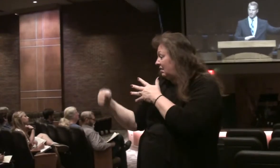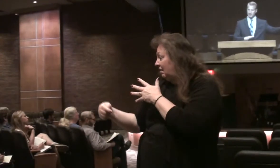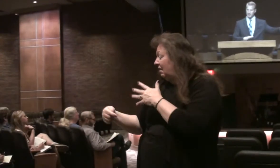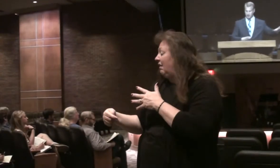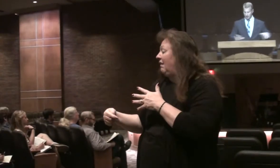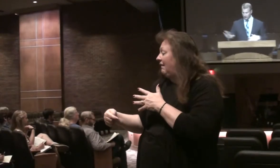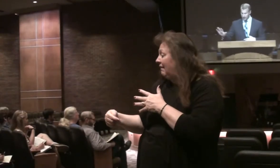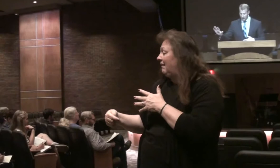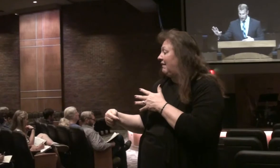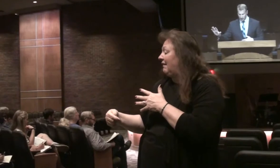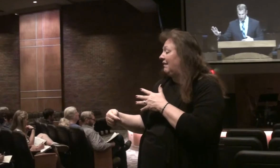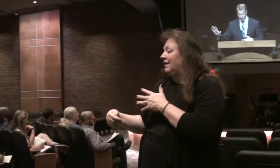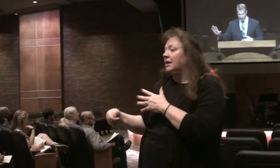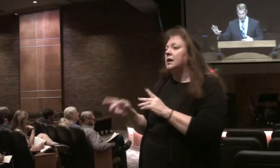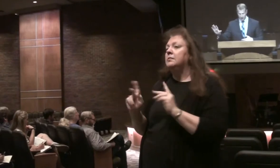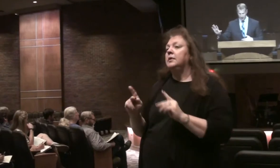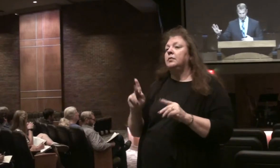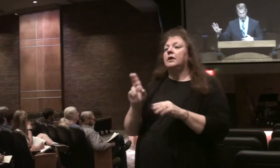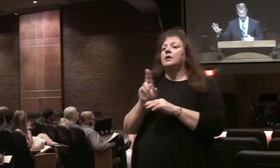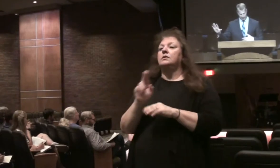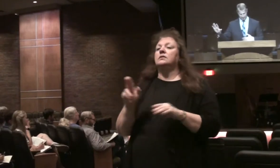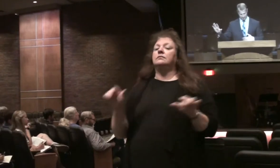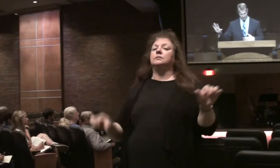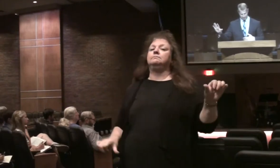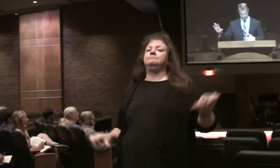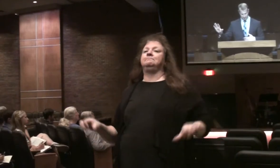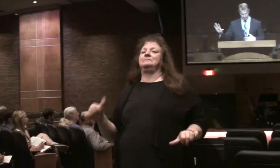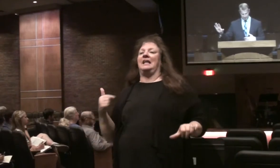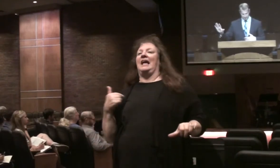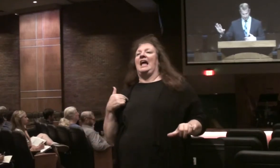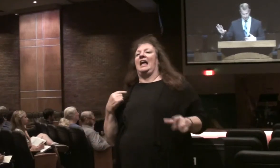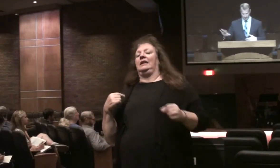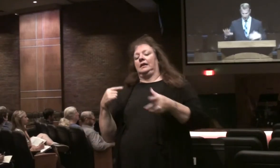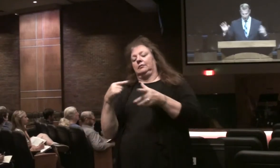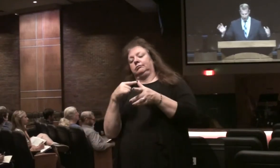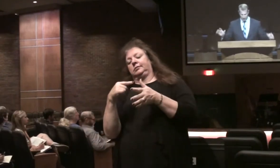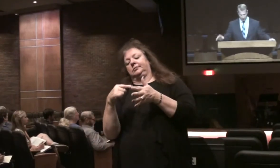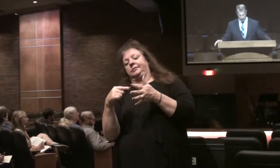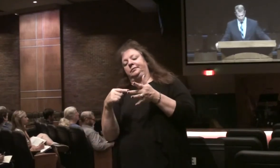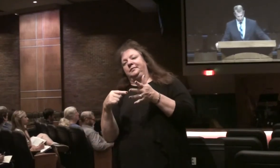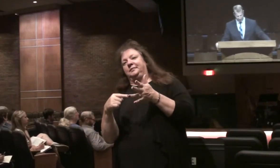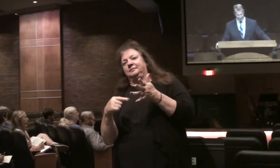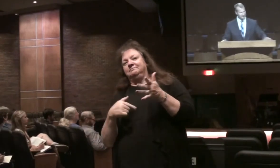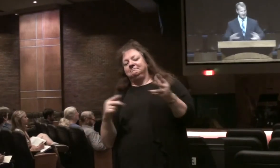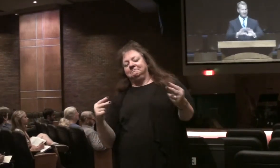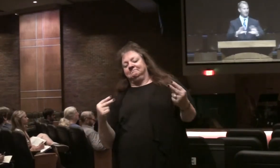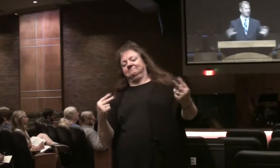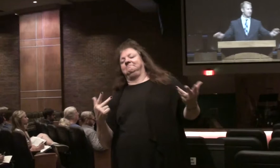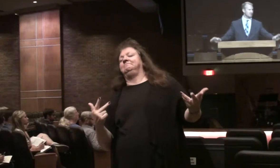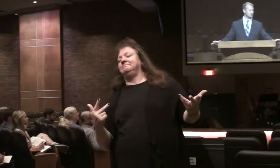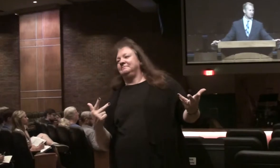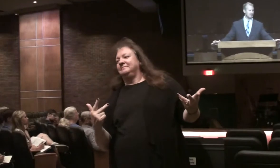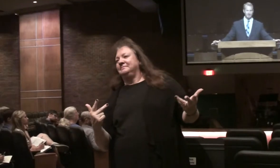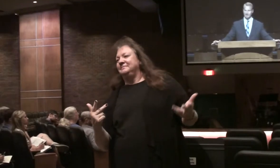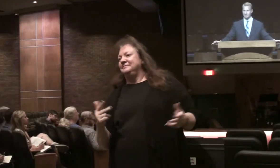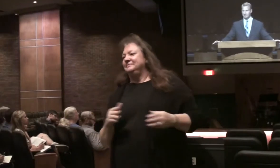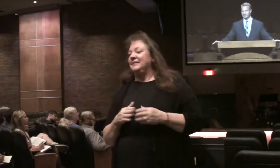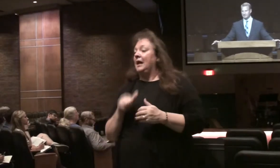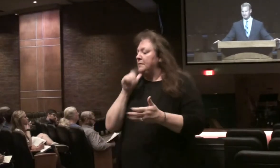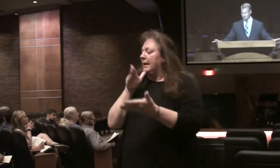media. And on the other hand, people use social media to brag. In one way or another. I'm not against social